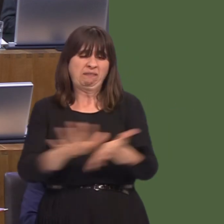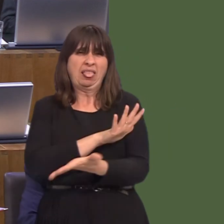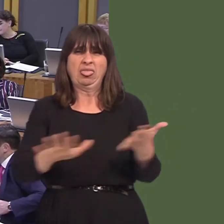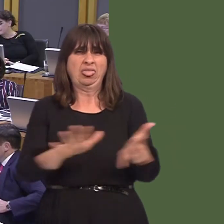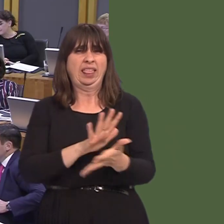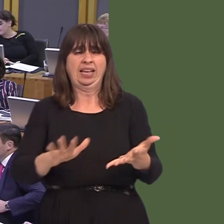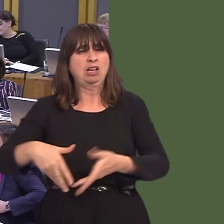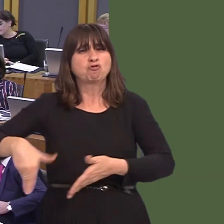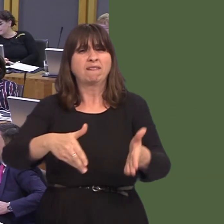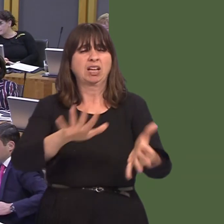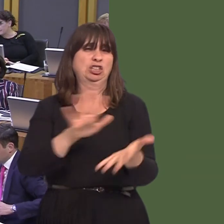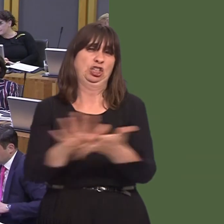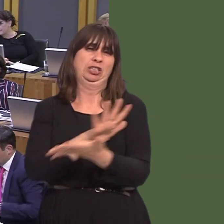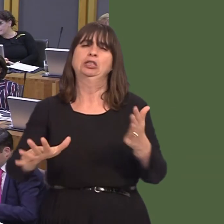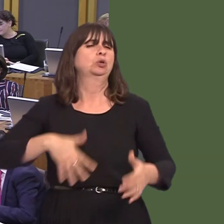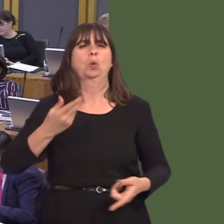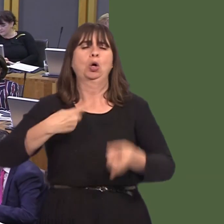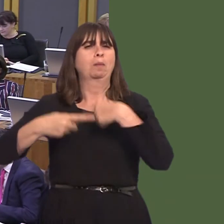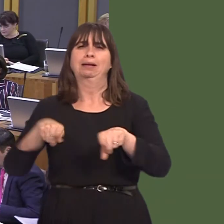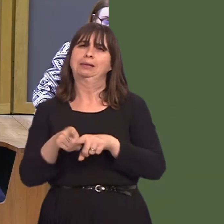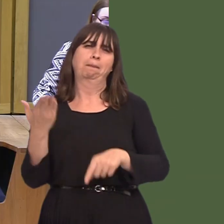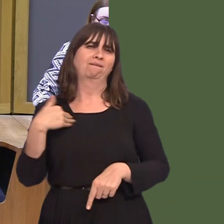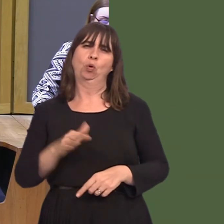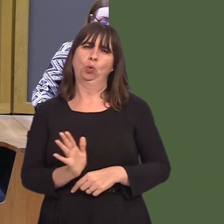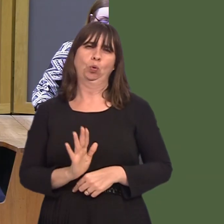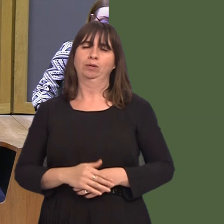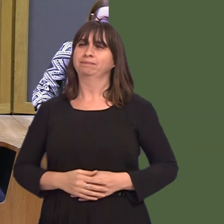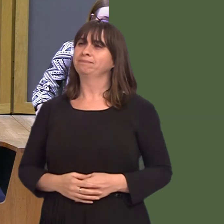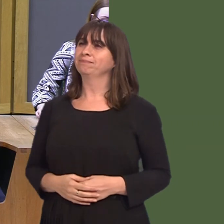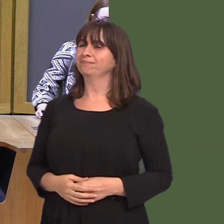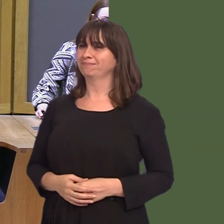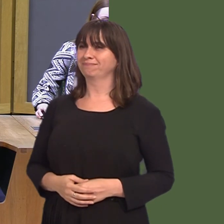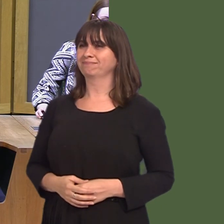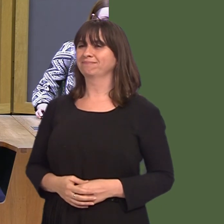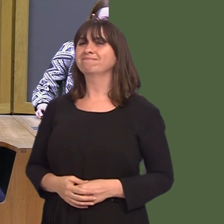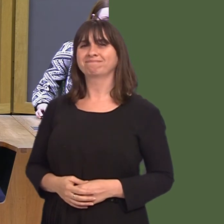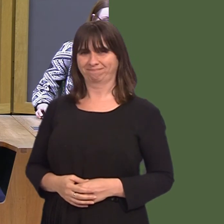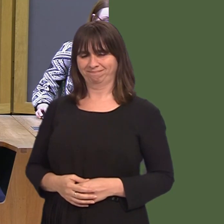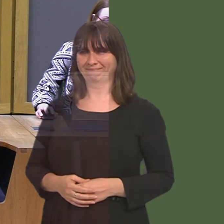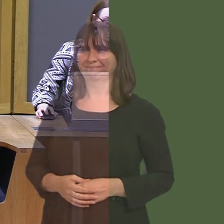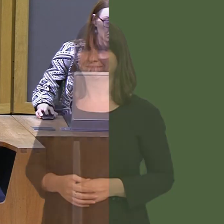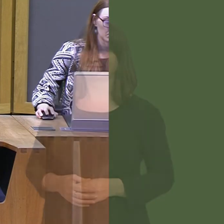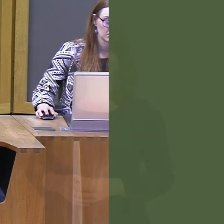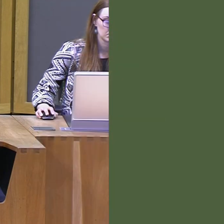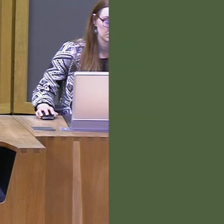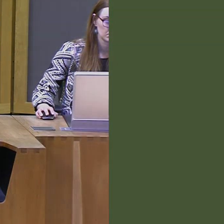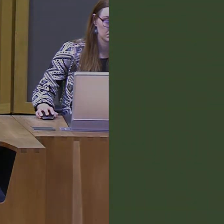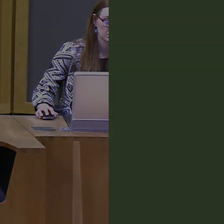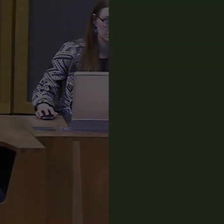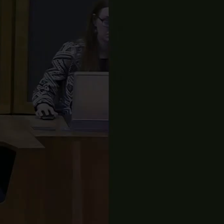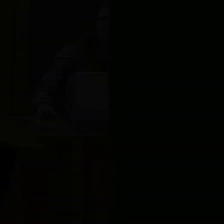polluted. Diolch i'r Prif Weinidog. Thank you, First Minister. The next item is the business statement and announcement.